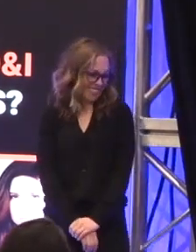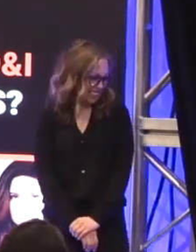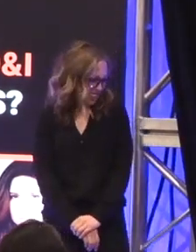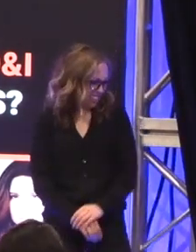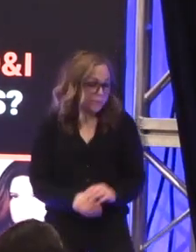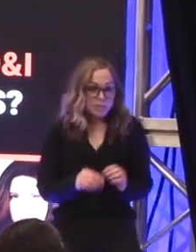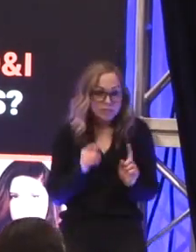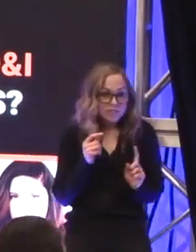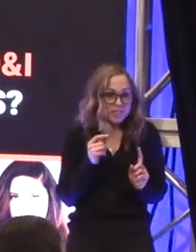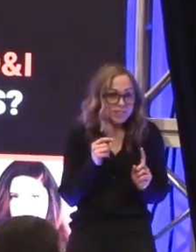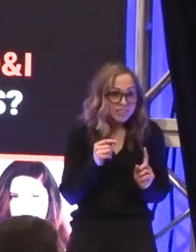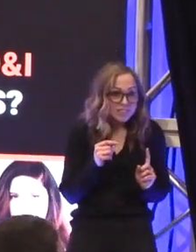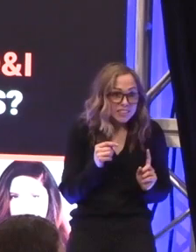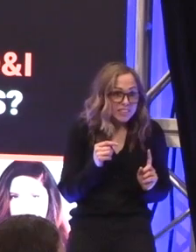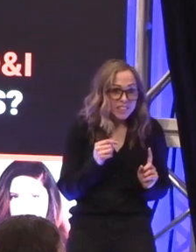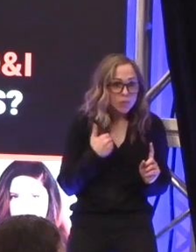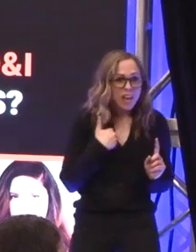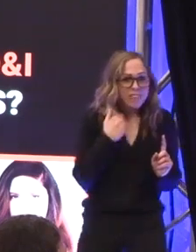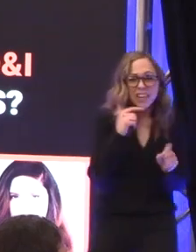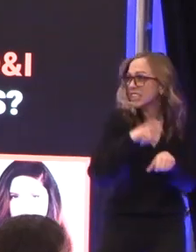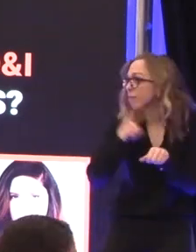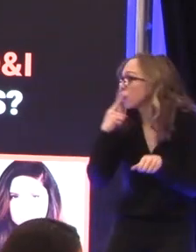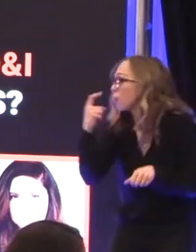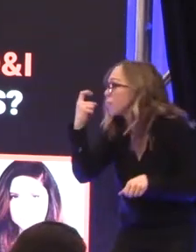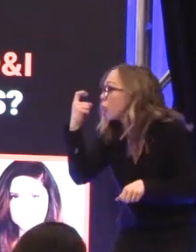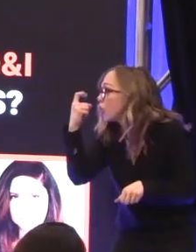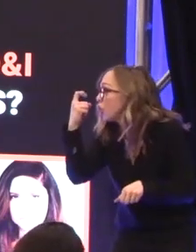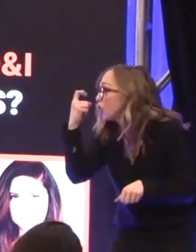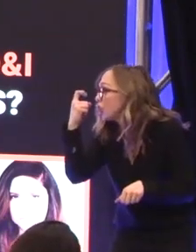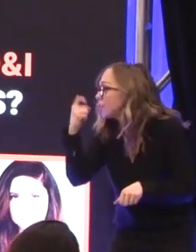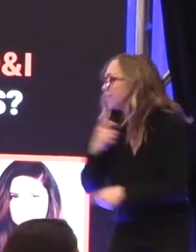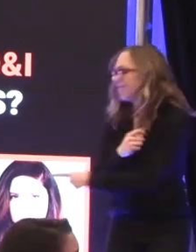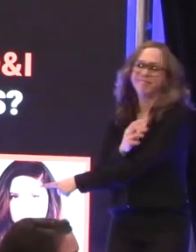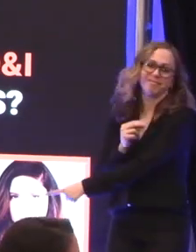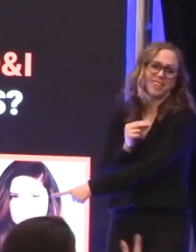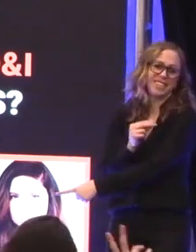I think, do we have time for one more question? Or